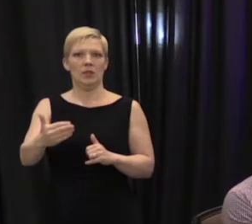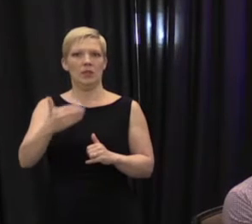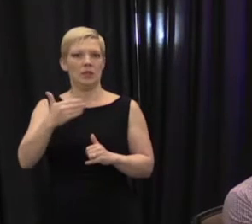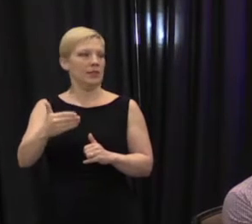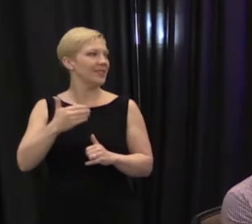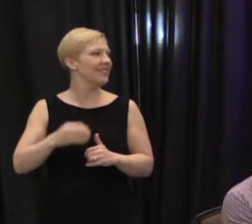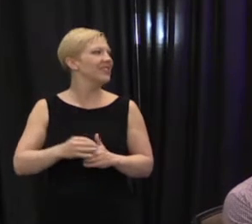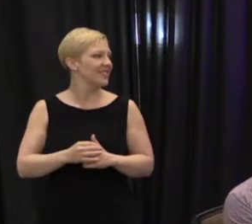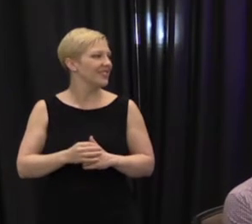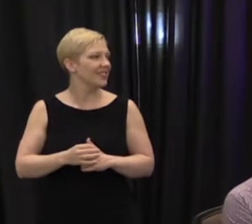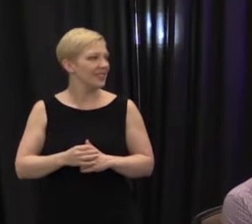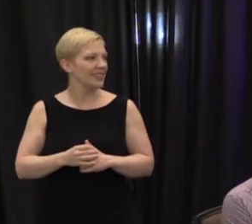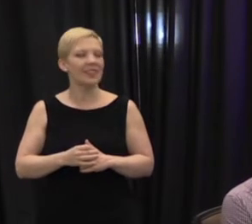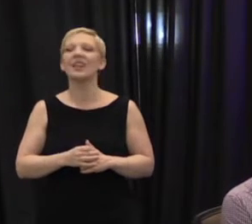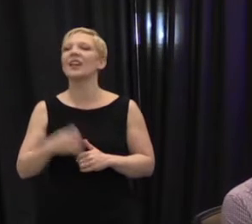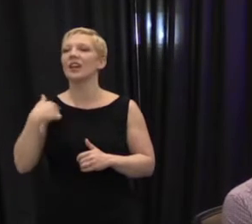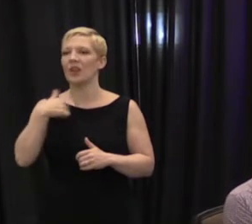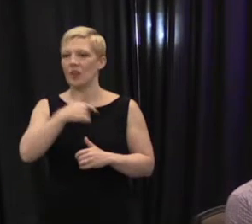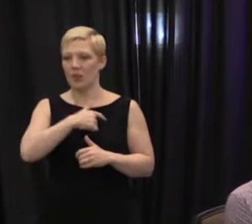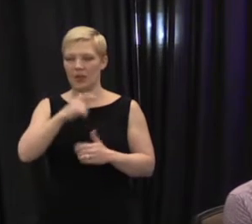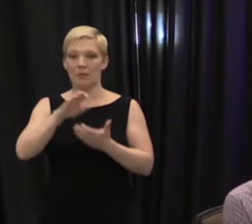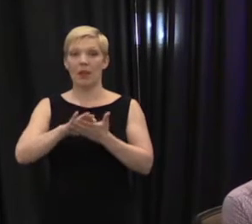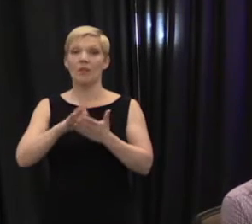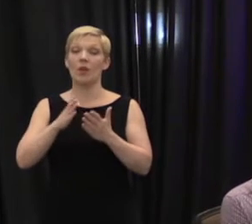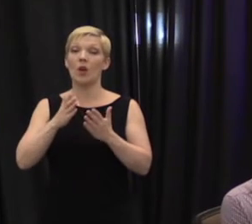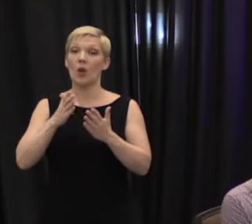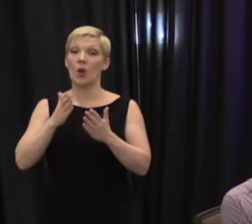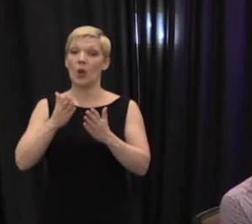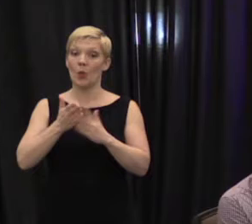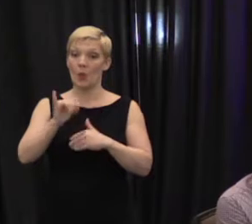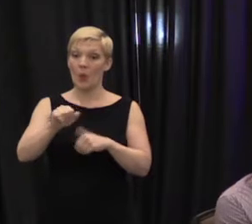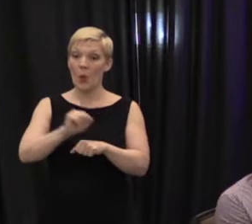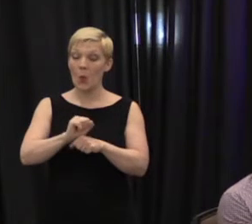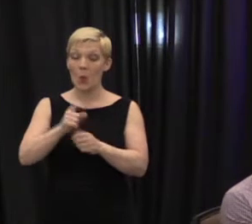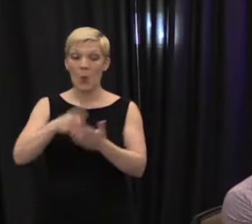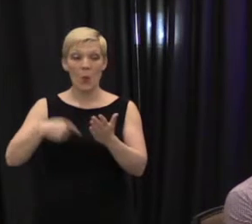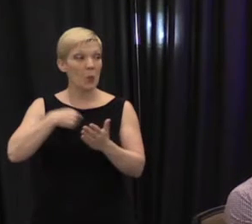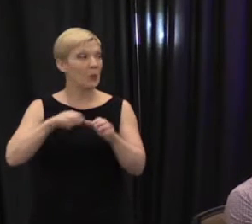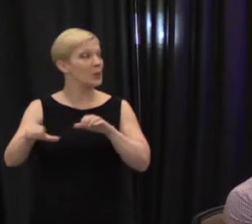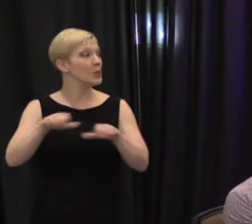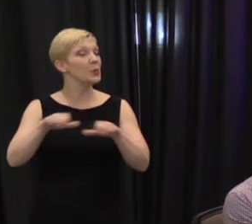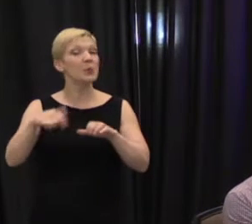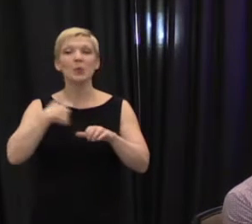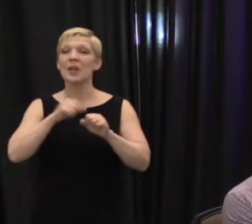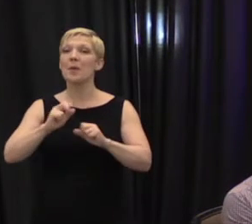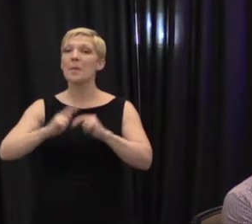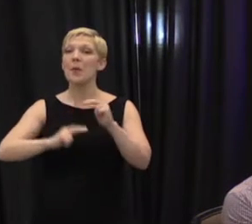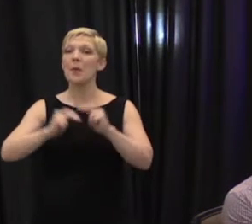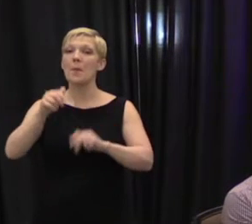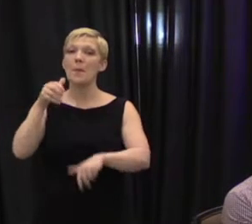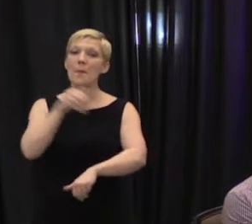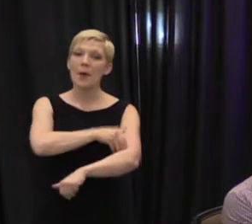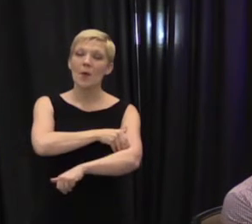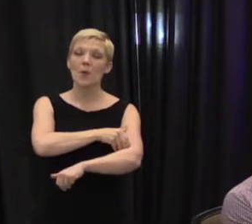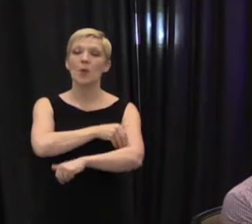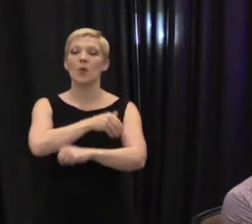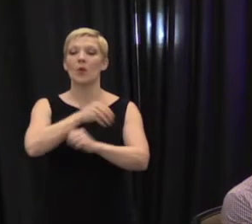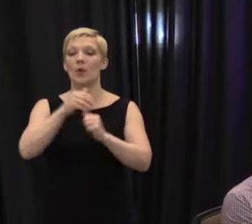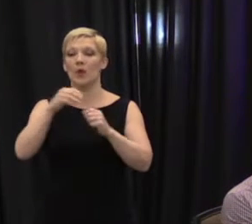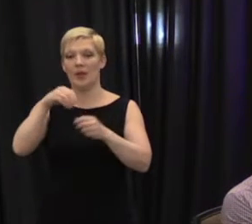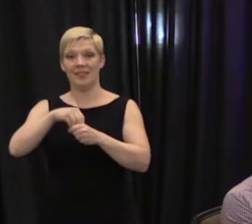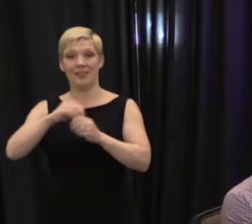Could do that. We believe that through the work that we do, we can definitely build power, especially in communities in the